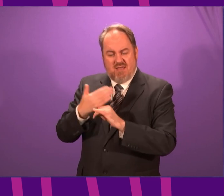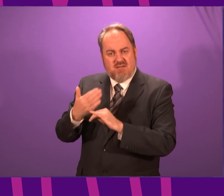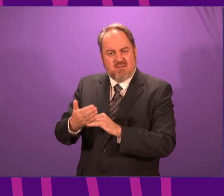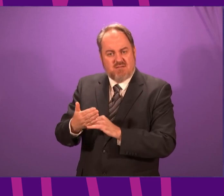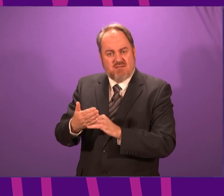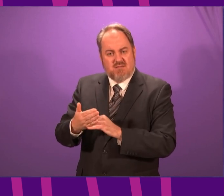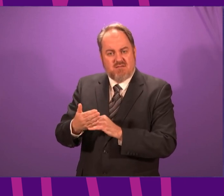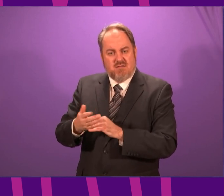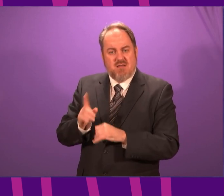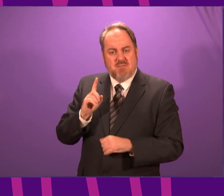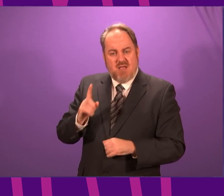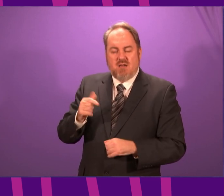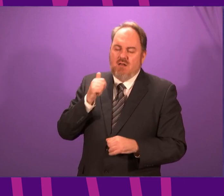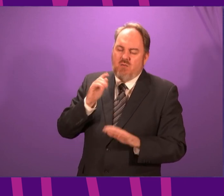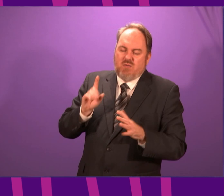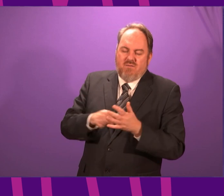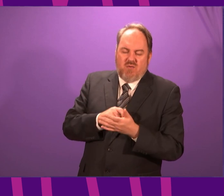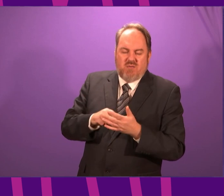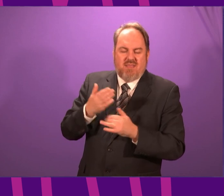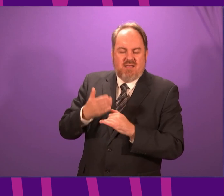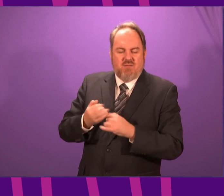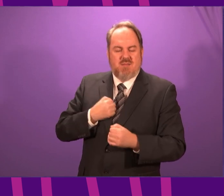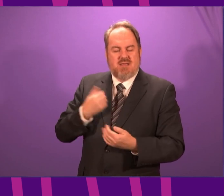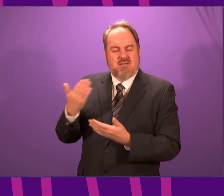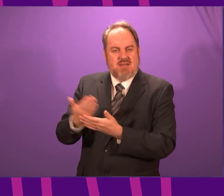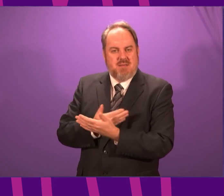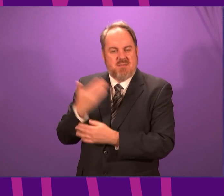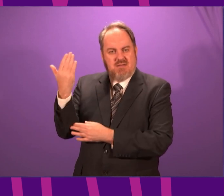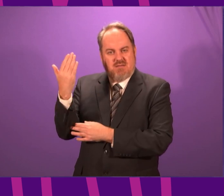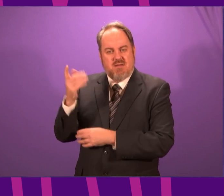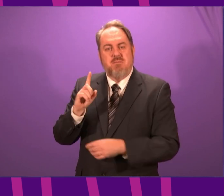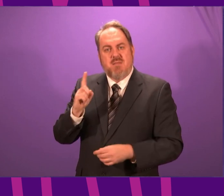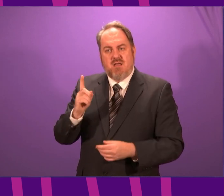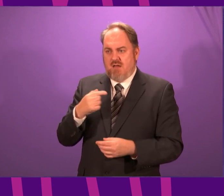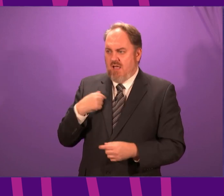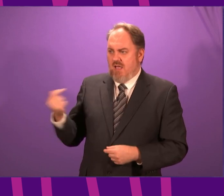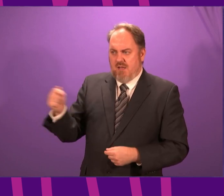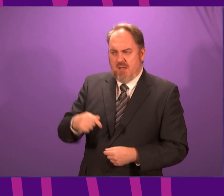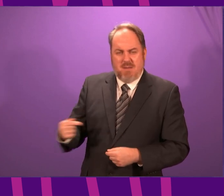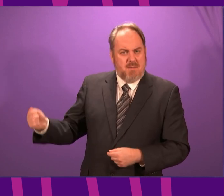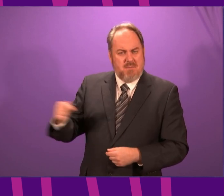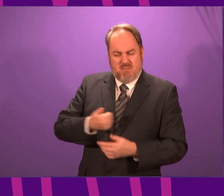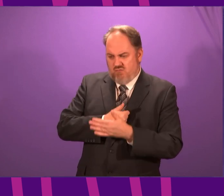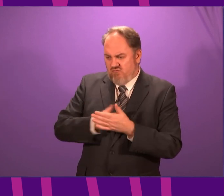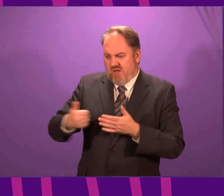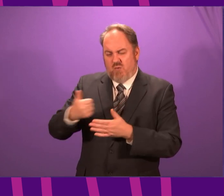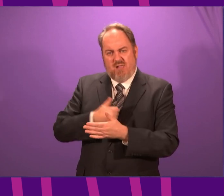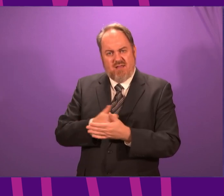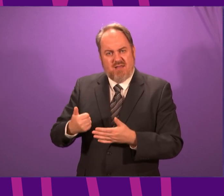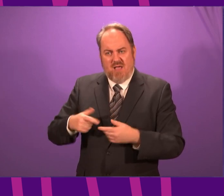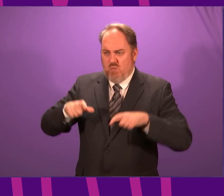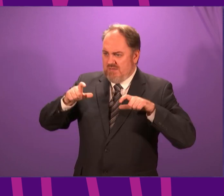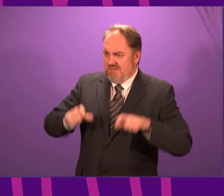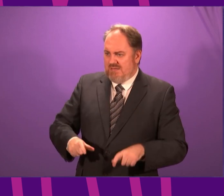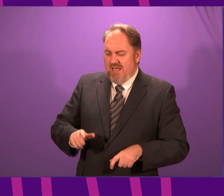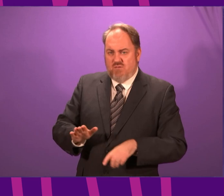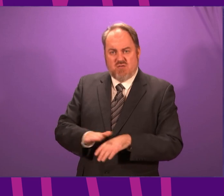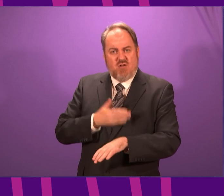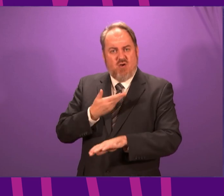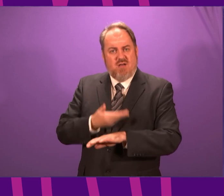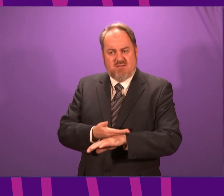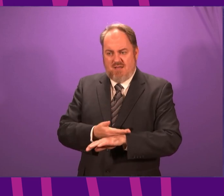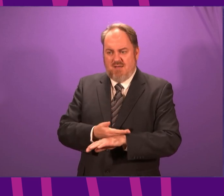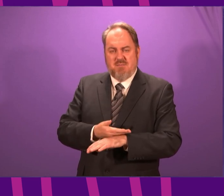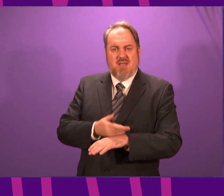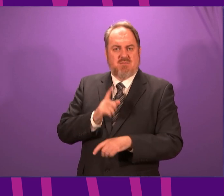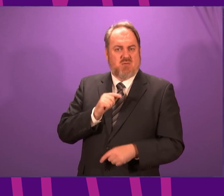have a vote at the end of a statement. But I will come to Parliament as often as necessary, as often as is wanted. I will stay here for as long as possible to answer